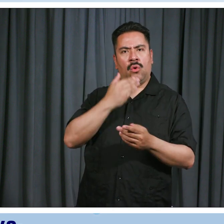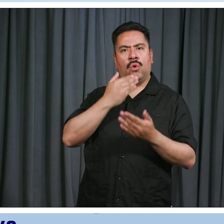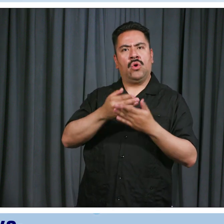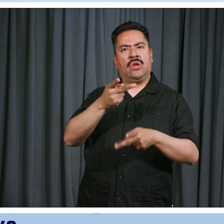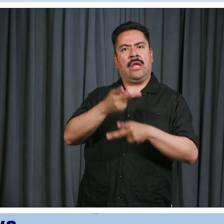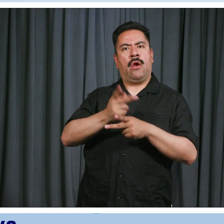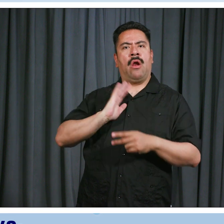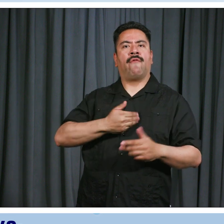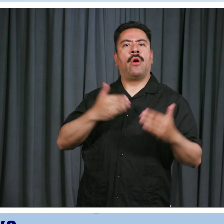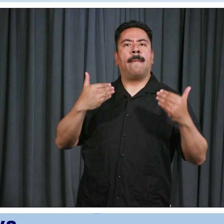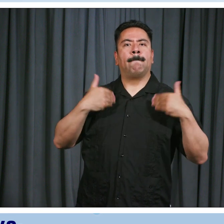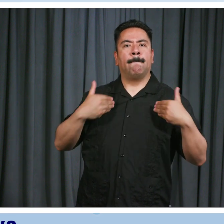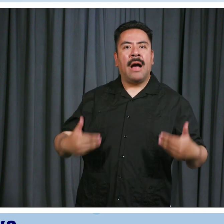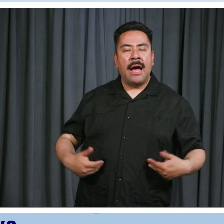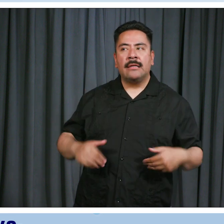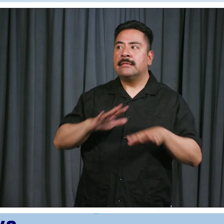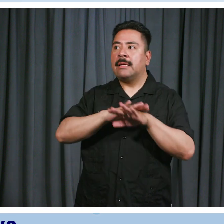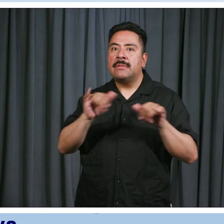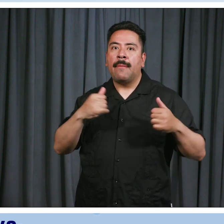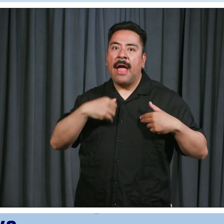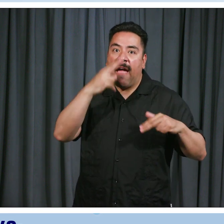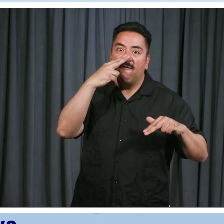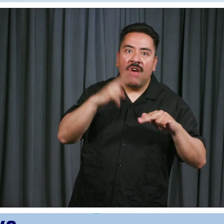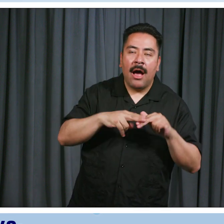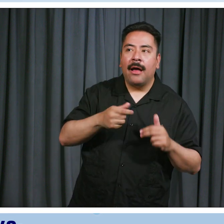and still have fun and still have that